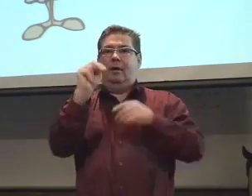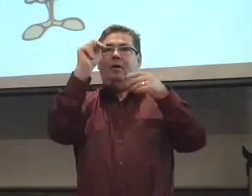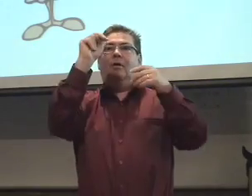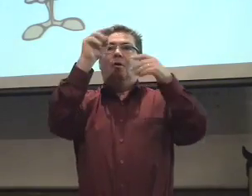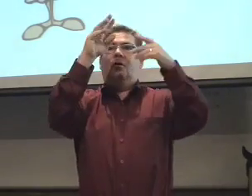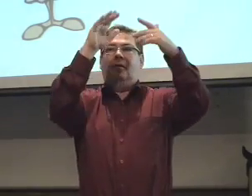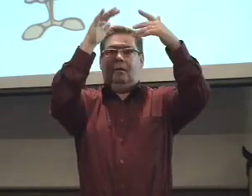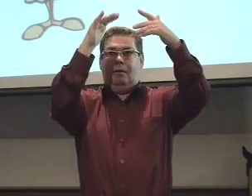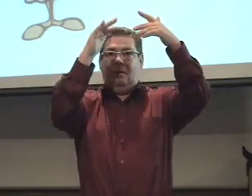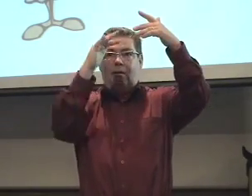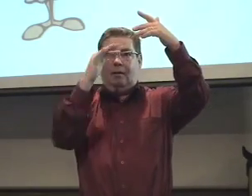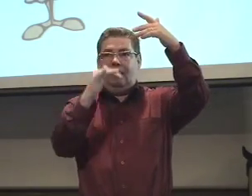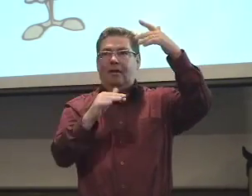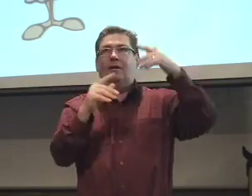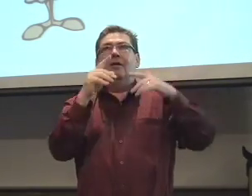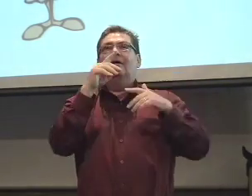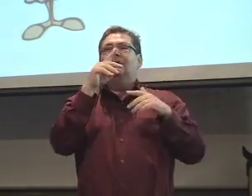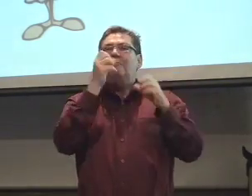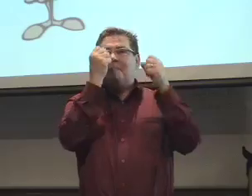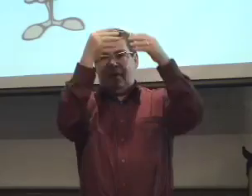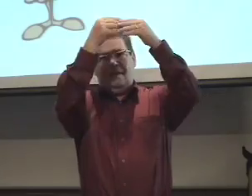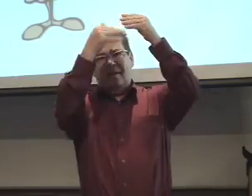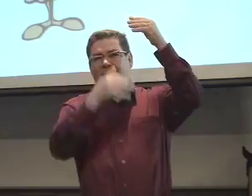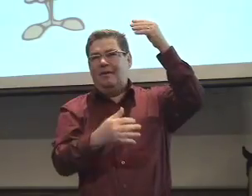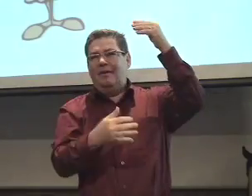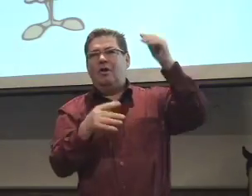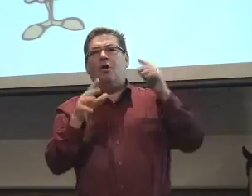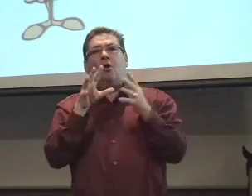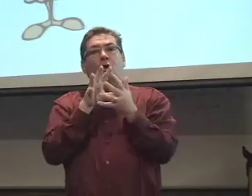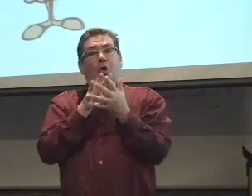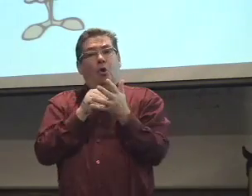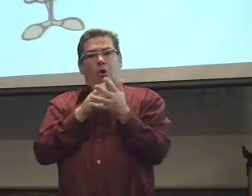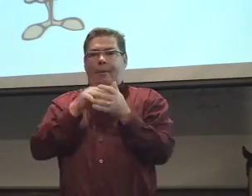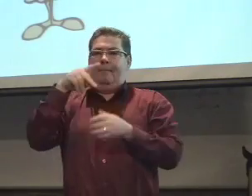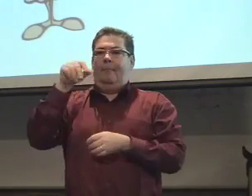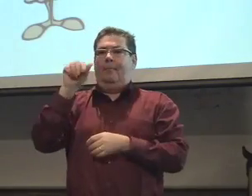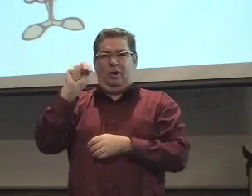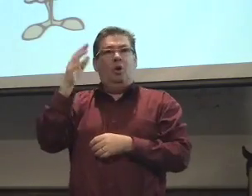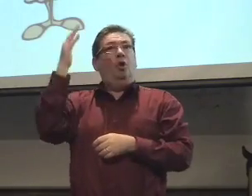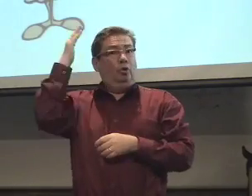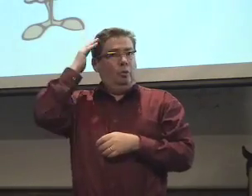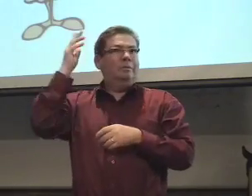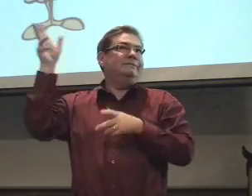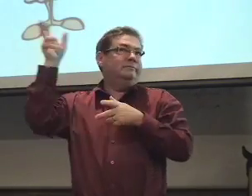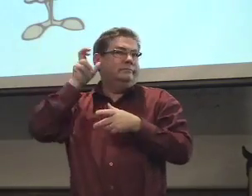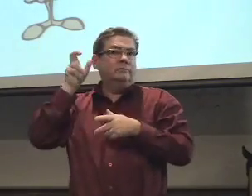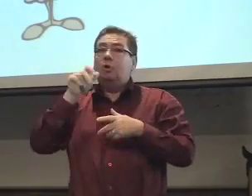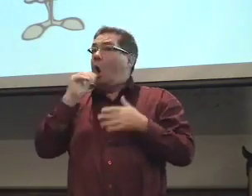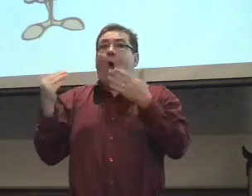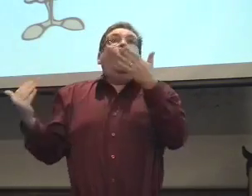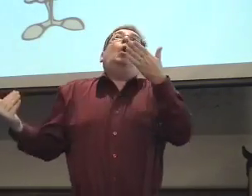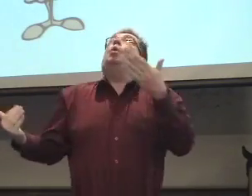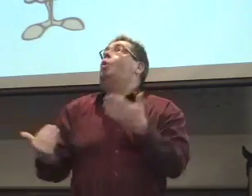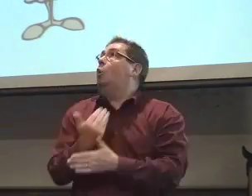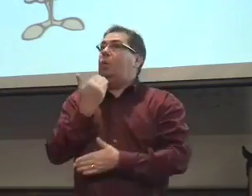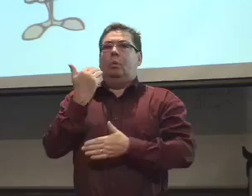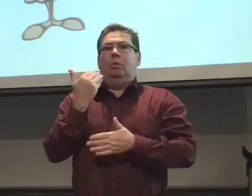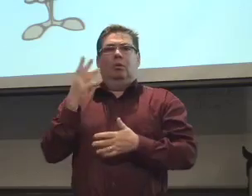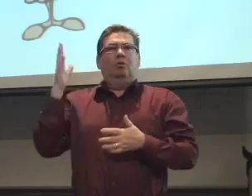lies. I can't think of words are wrong with it. They're just learning the spelling patterns. They already know the words. They're not new words to them. As